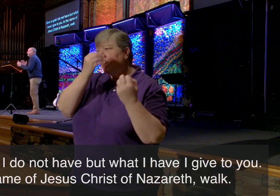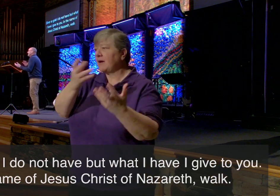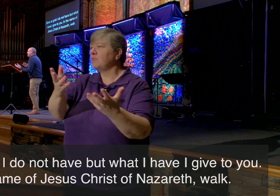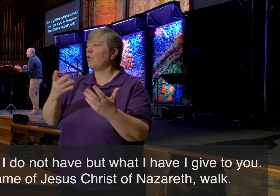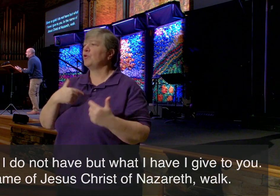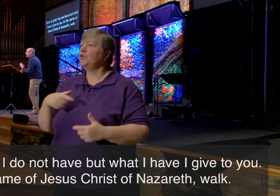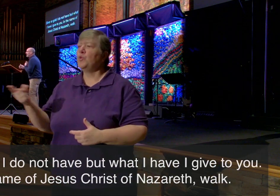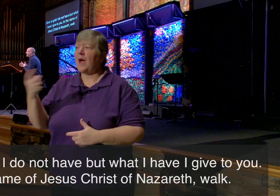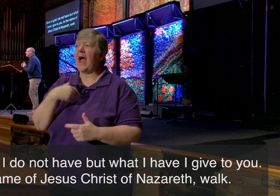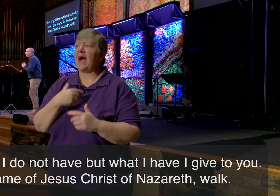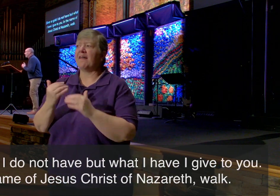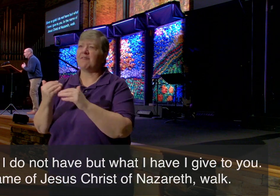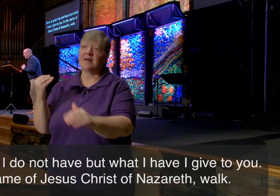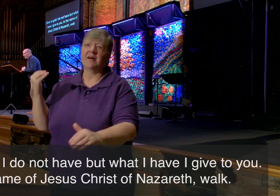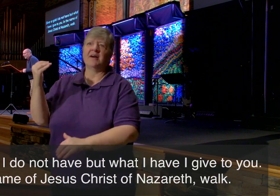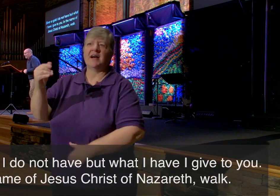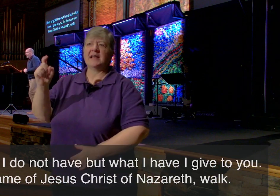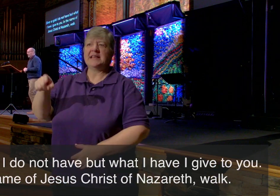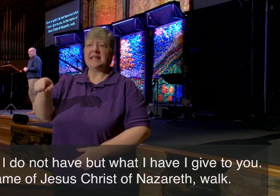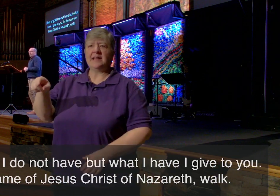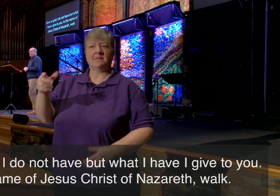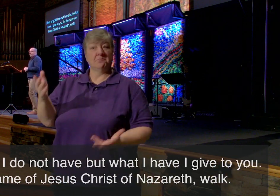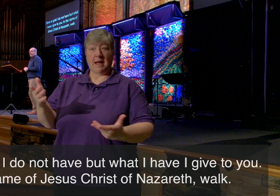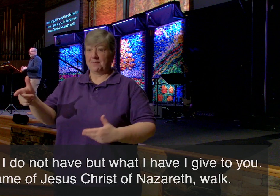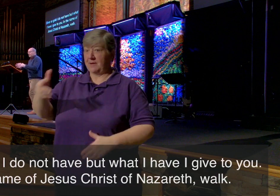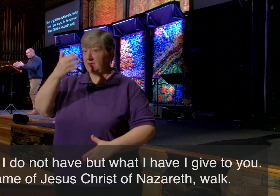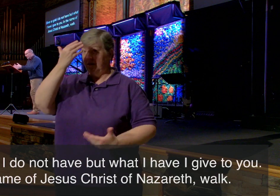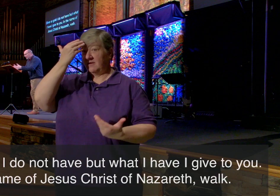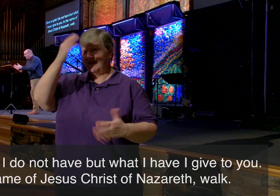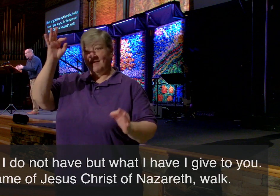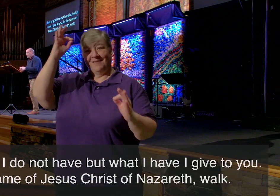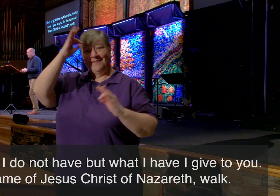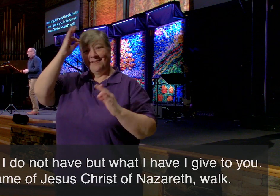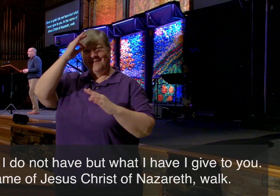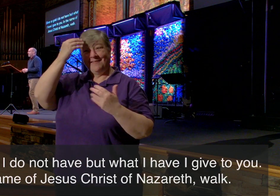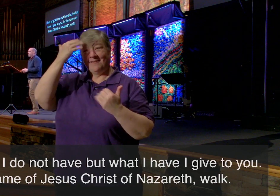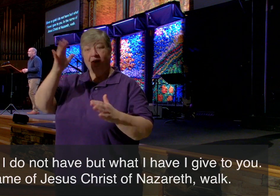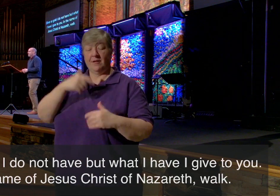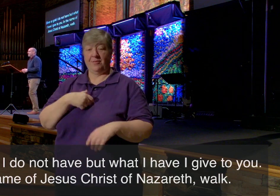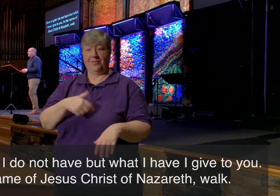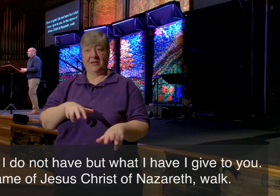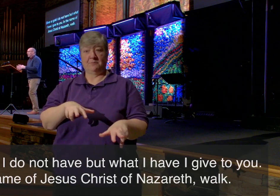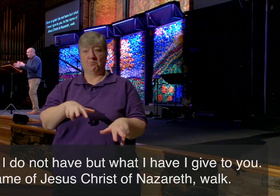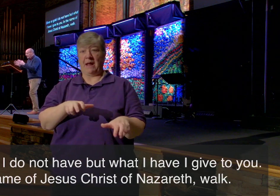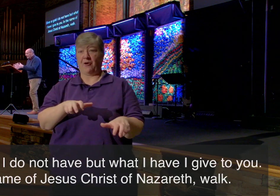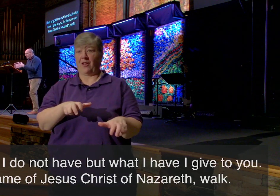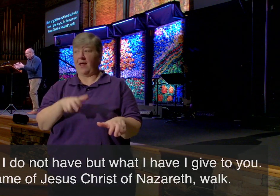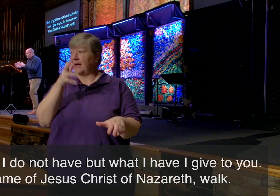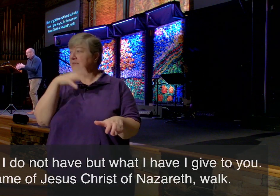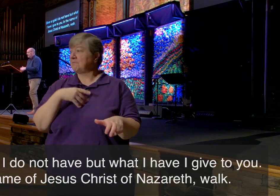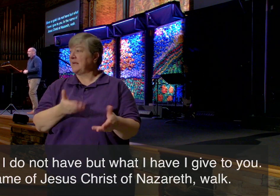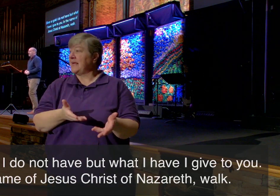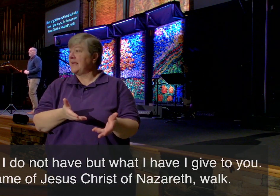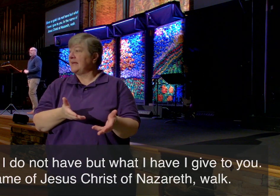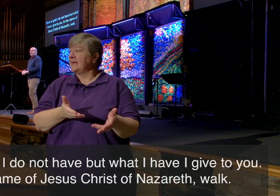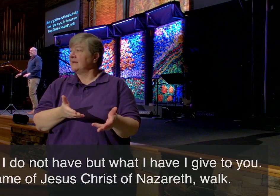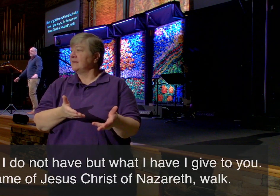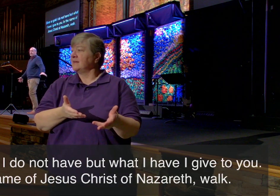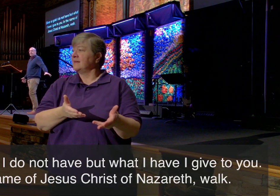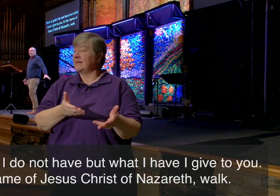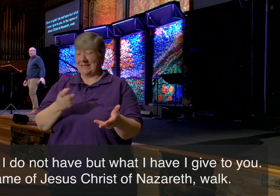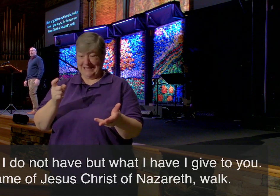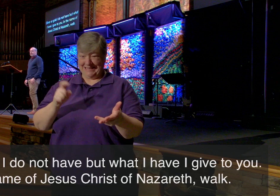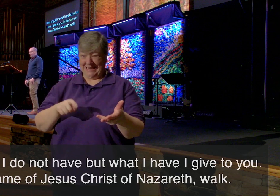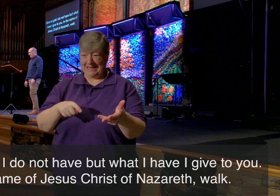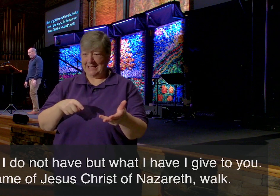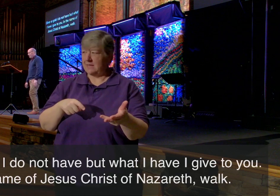that they have a greater need that they're not even aware of. This paralyzed man, what he actually